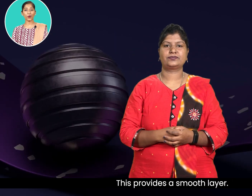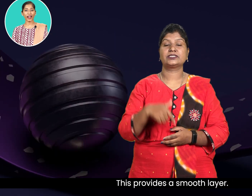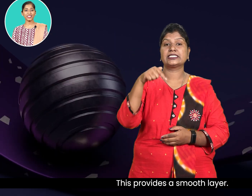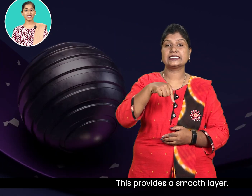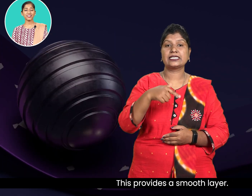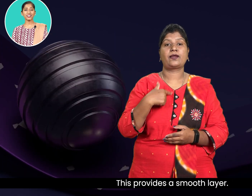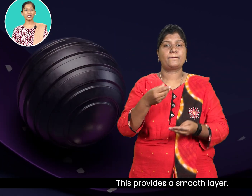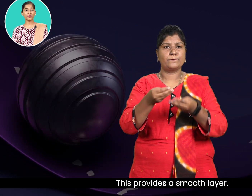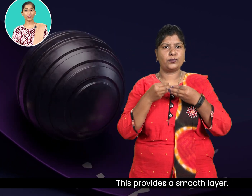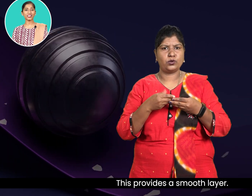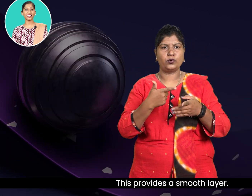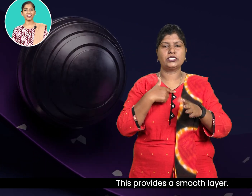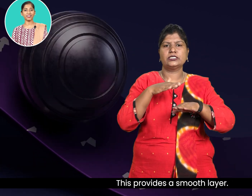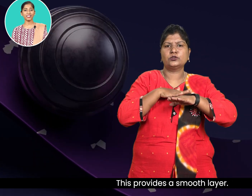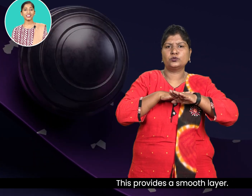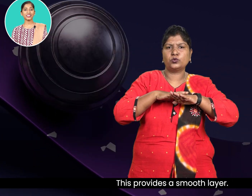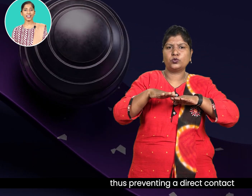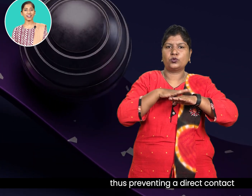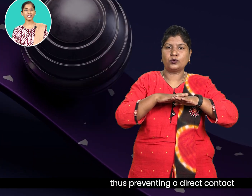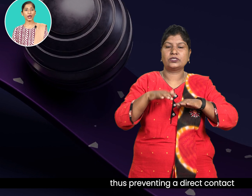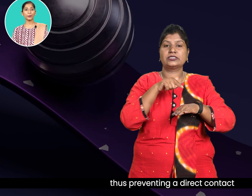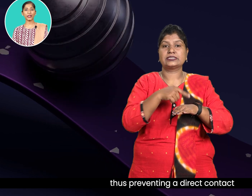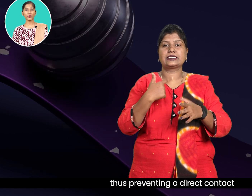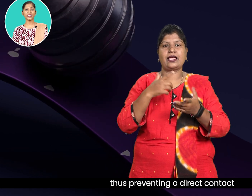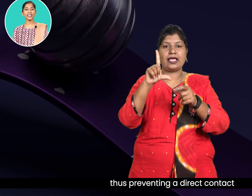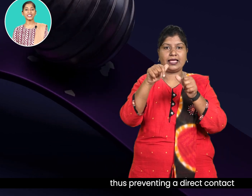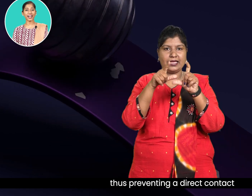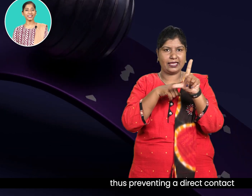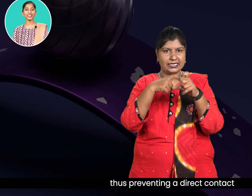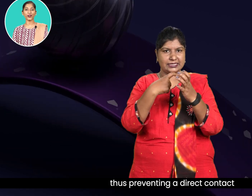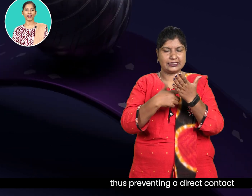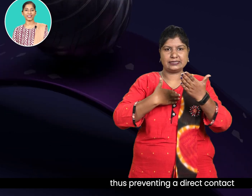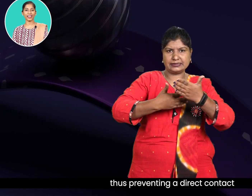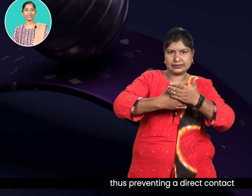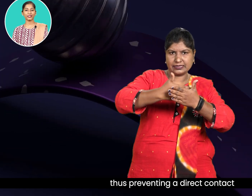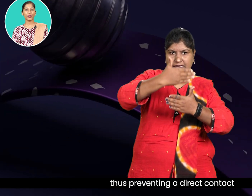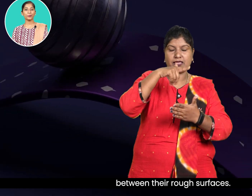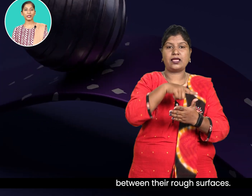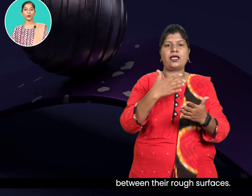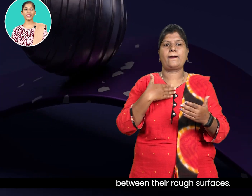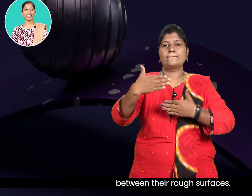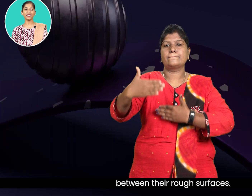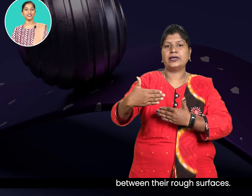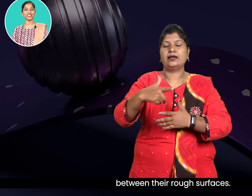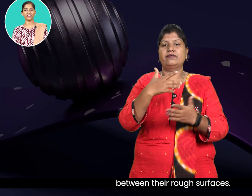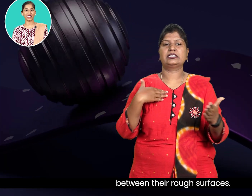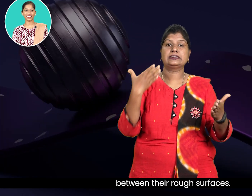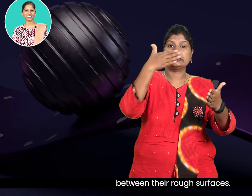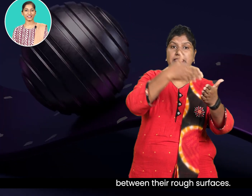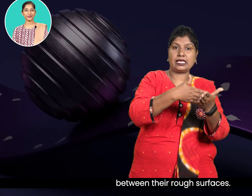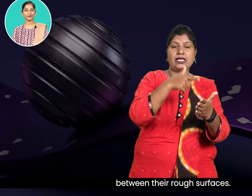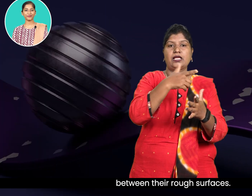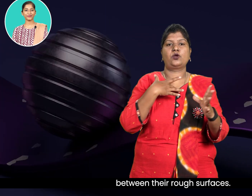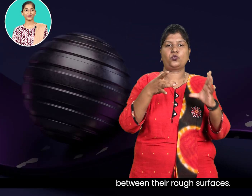This provides a smooth layer, thus preventing a direct contact between their rough